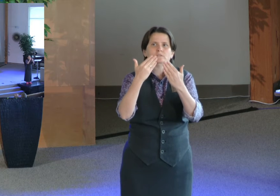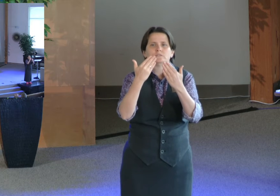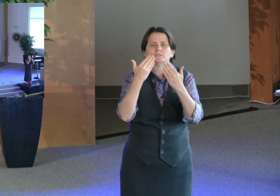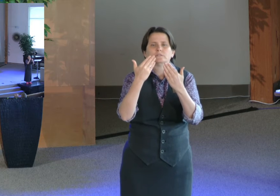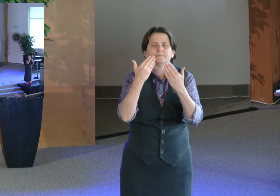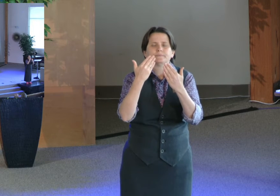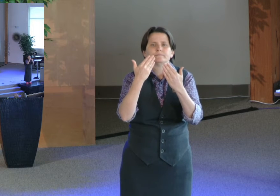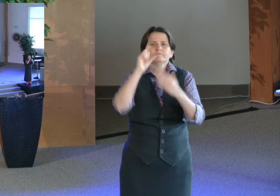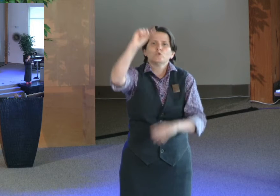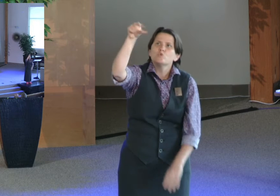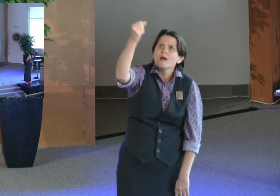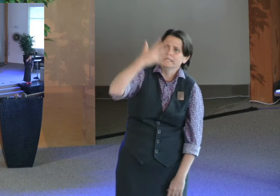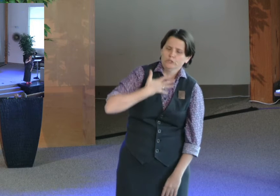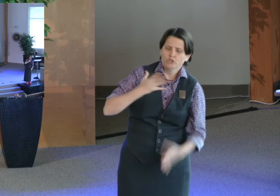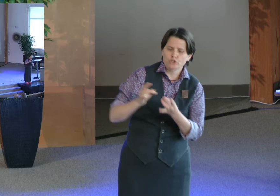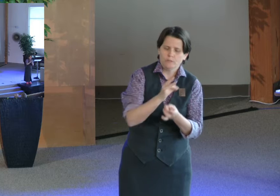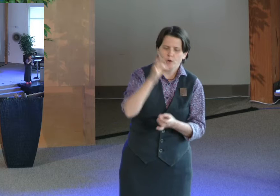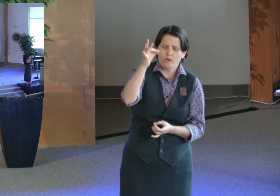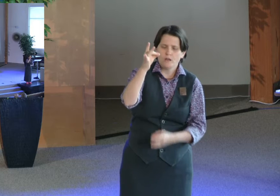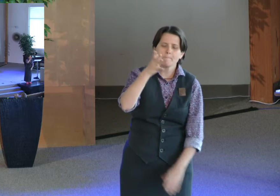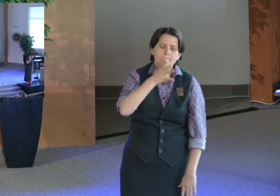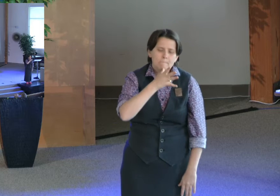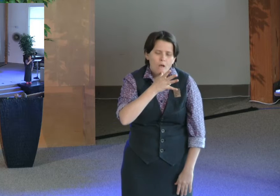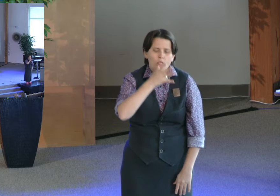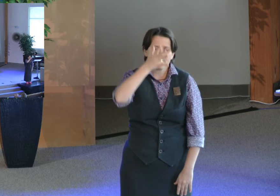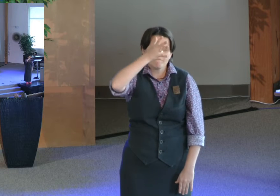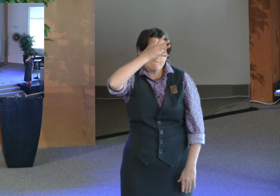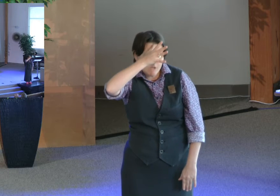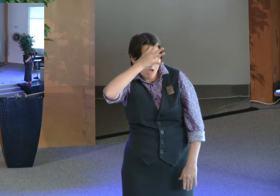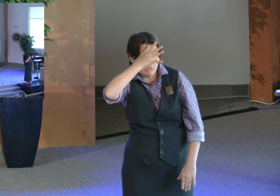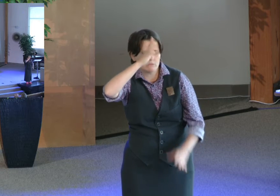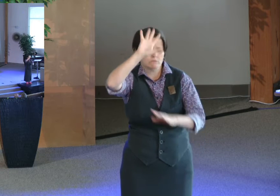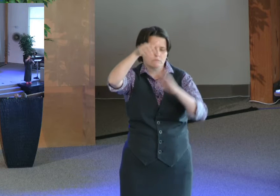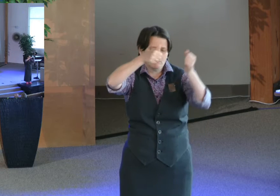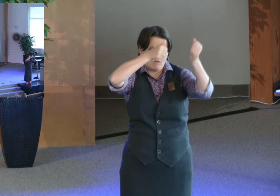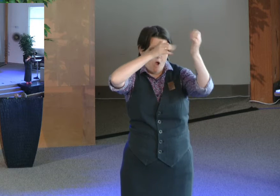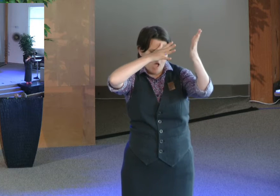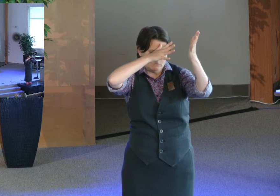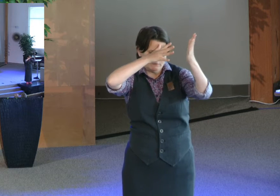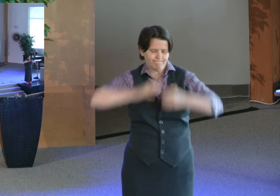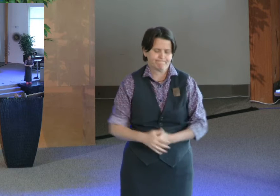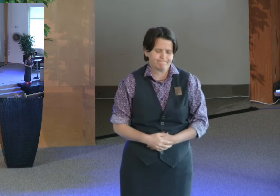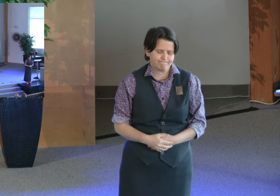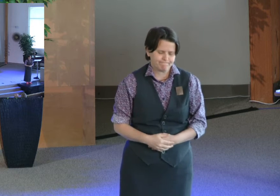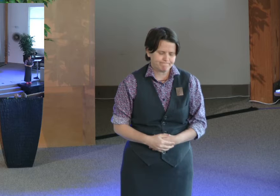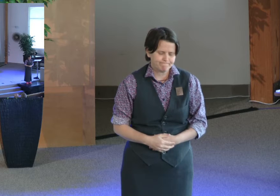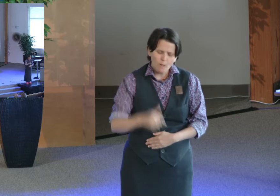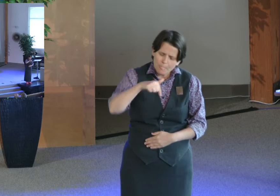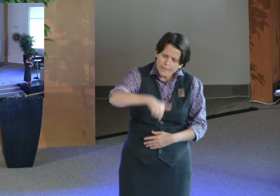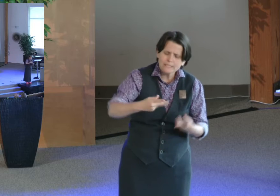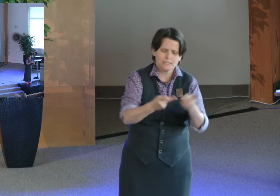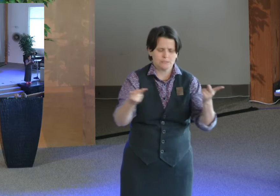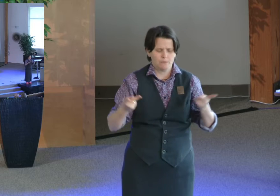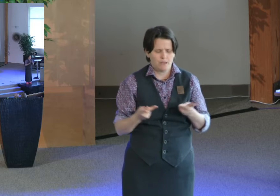we come to you in this space, in this place of love and power and abundance and peace, acknowledging that